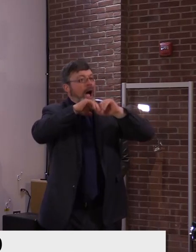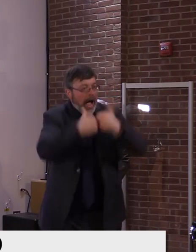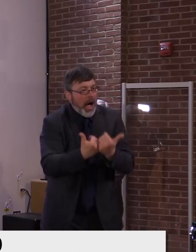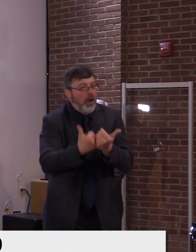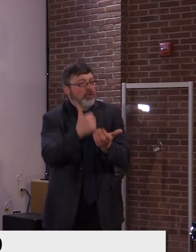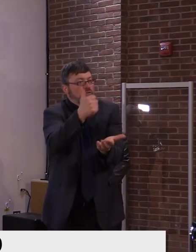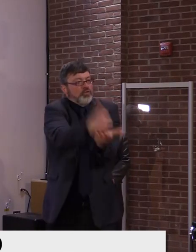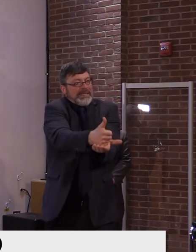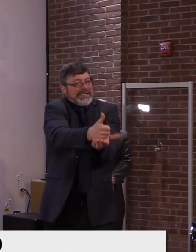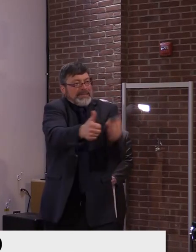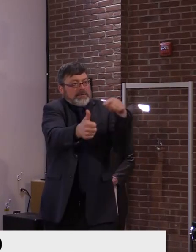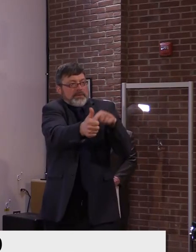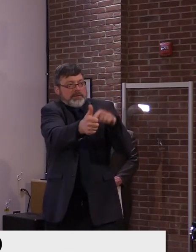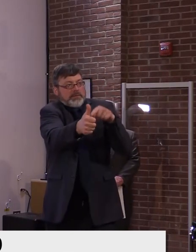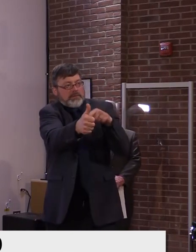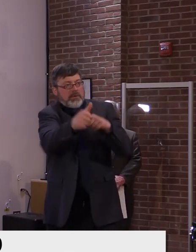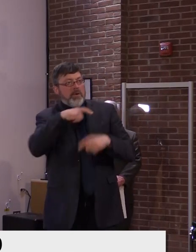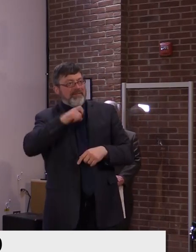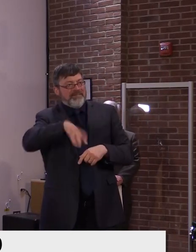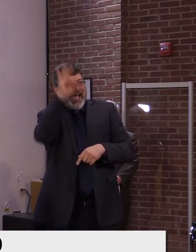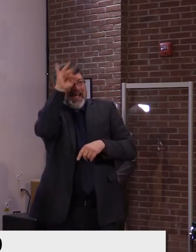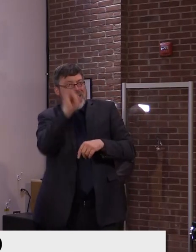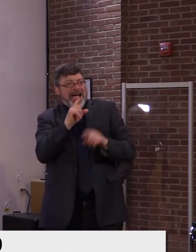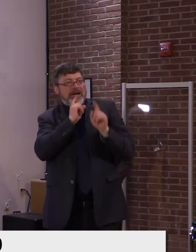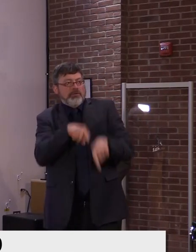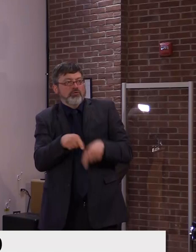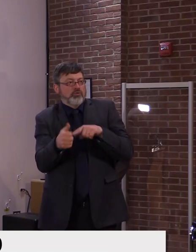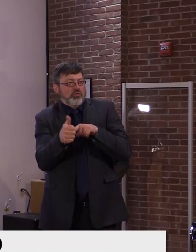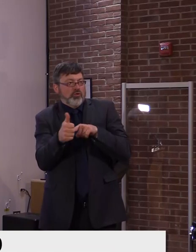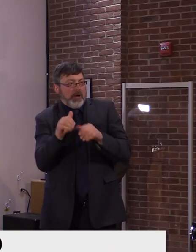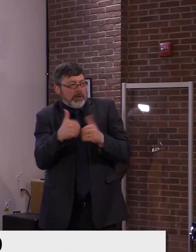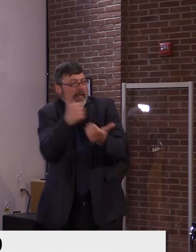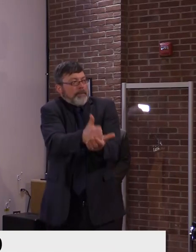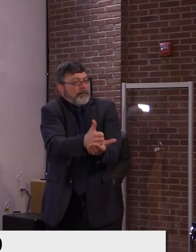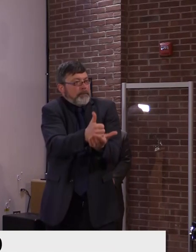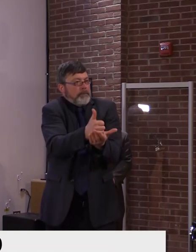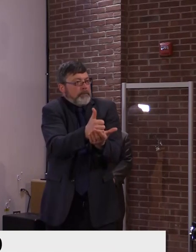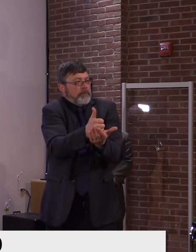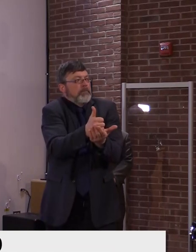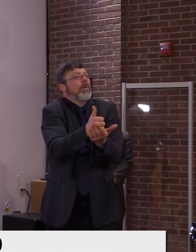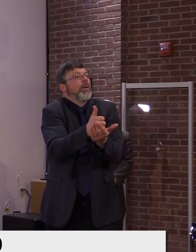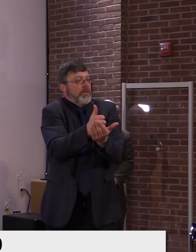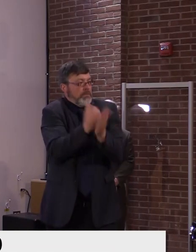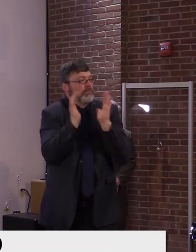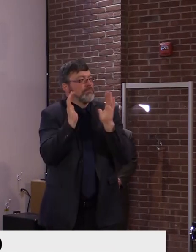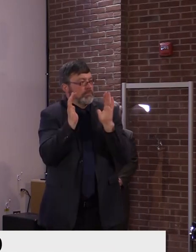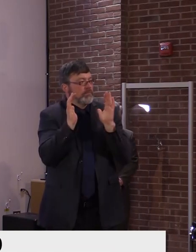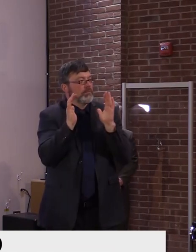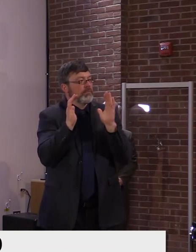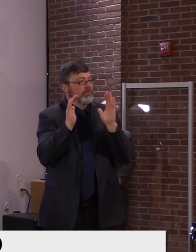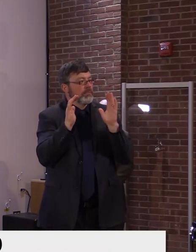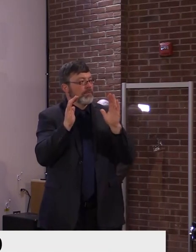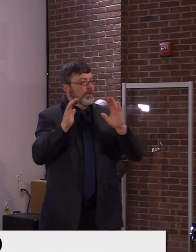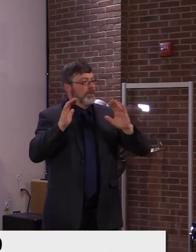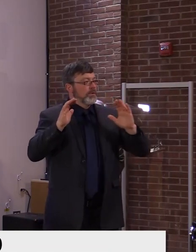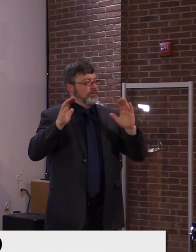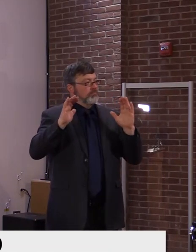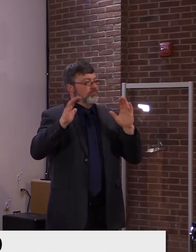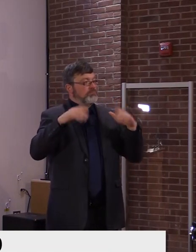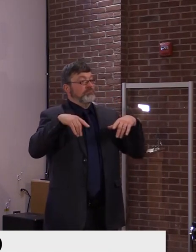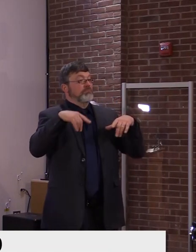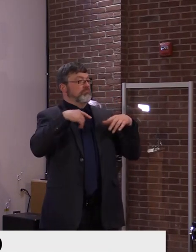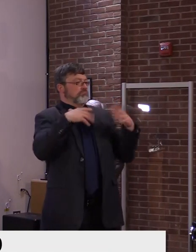the CDC press conference as well as our conversation with the White House, I have complete confidence in what we're